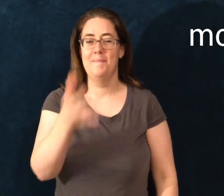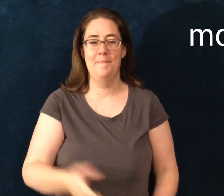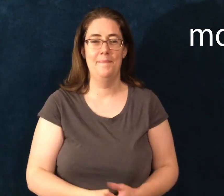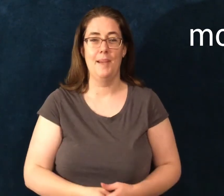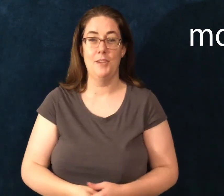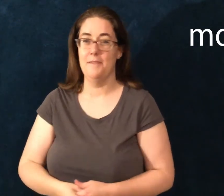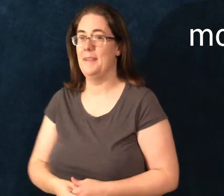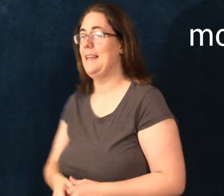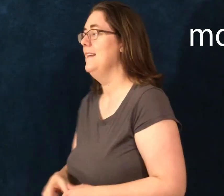I'll show you from this side.